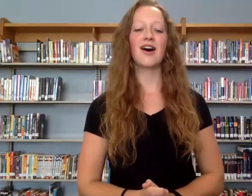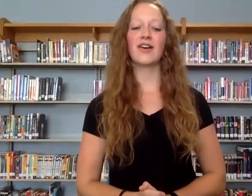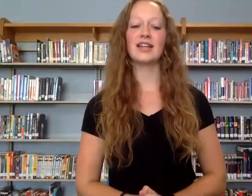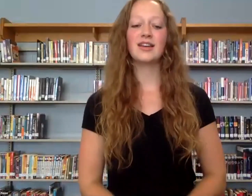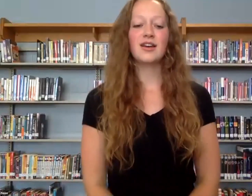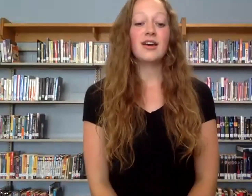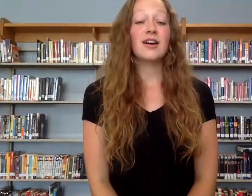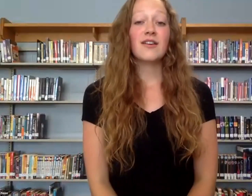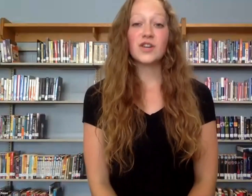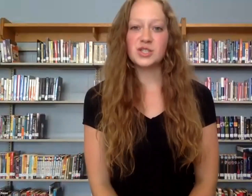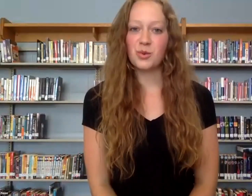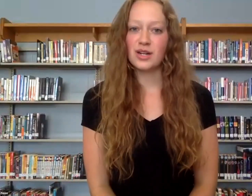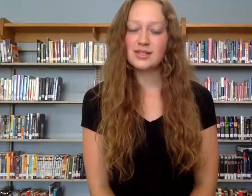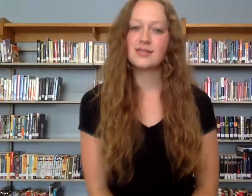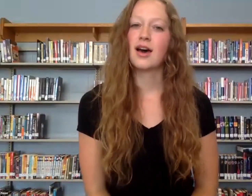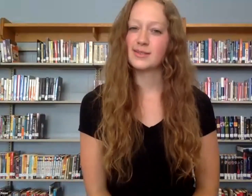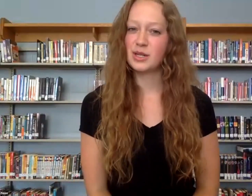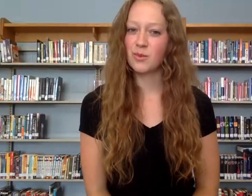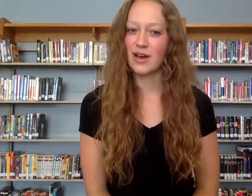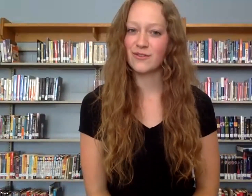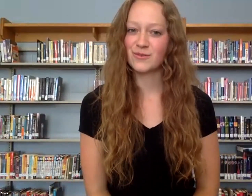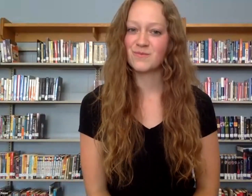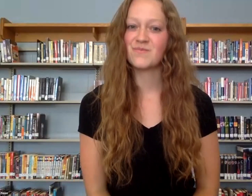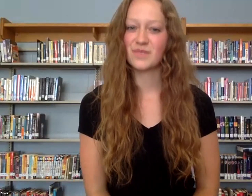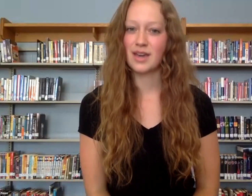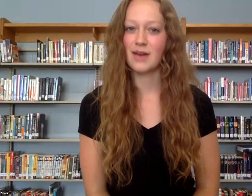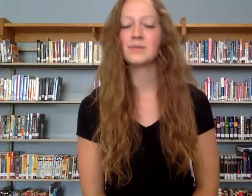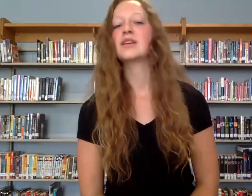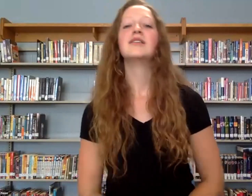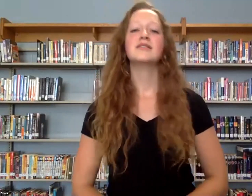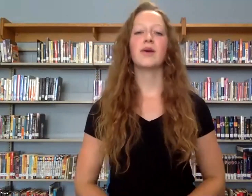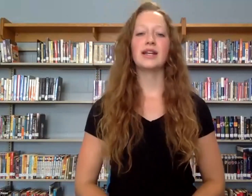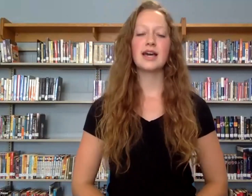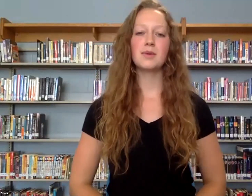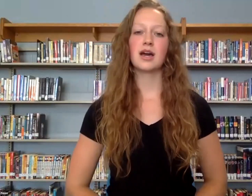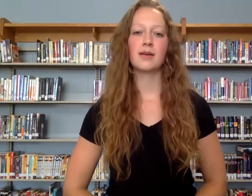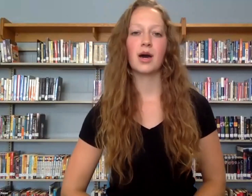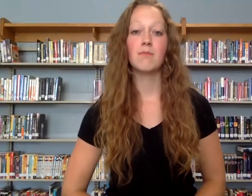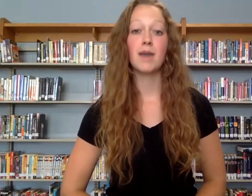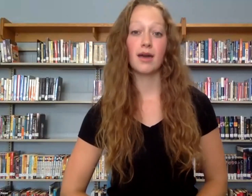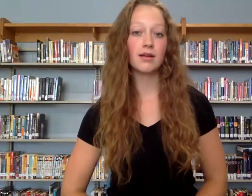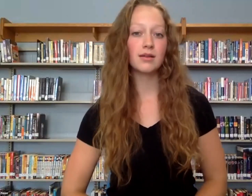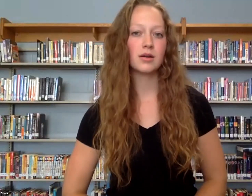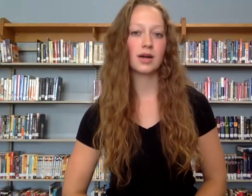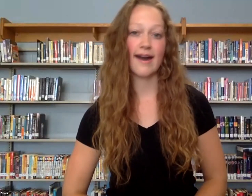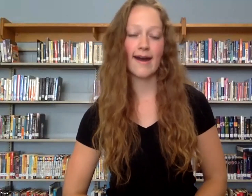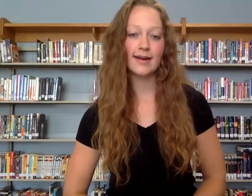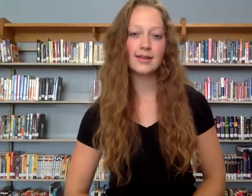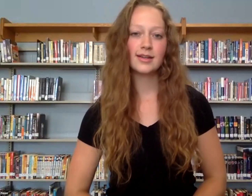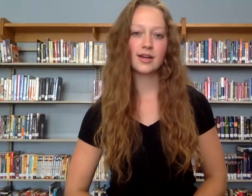right, first 2 words, husband and wife. Okay, so anytime you're talking about a male or a guy, you're going to